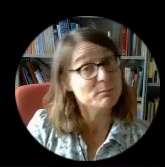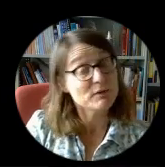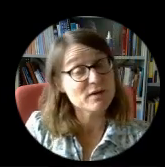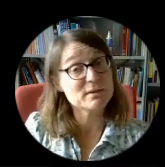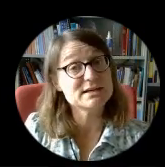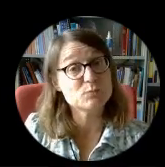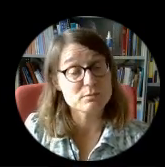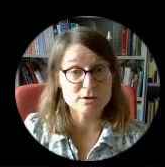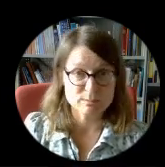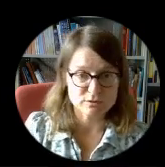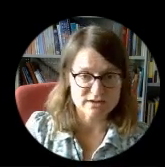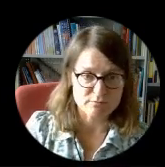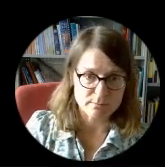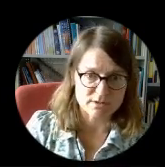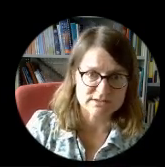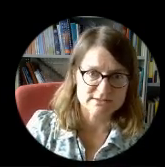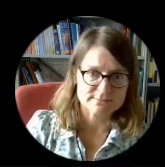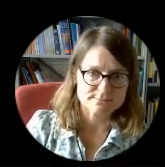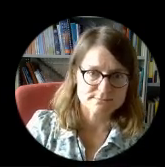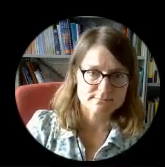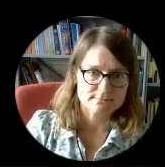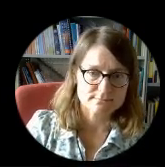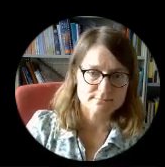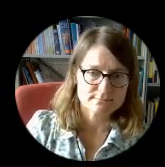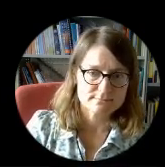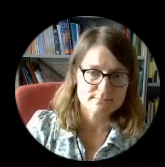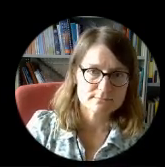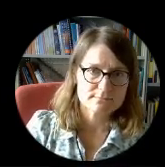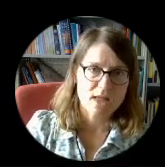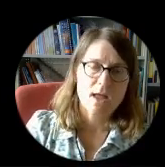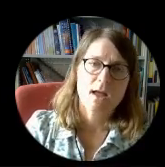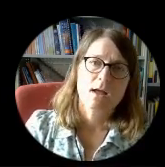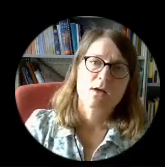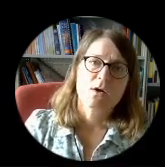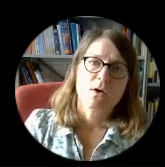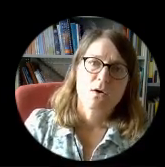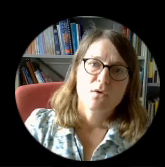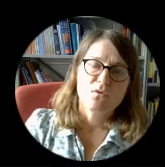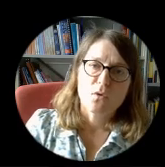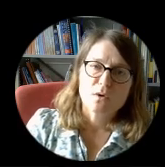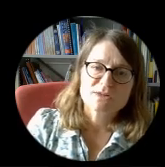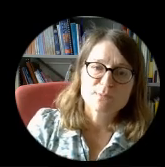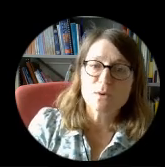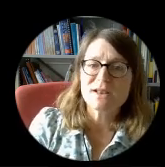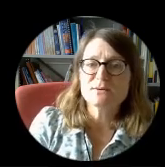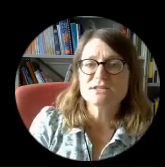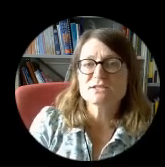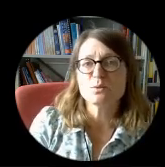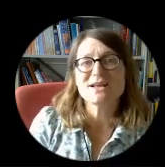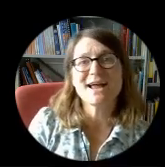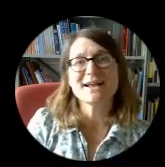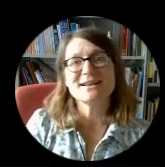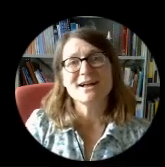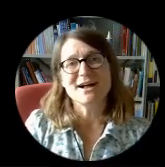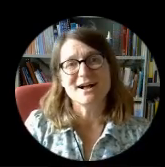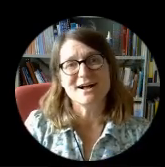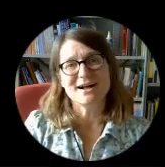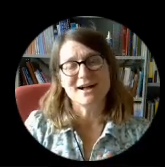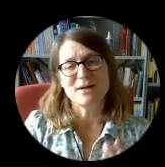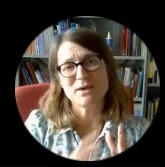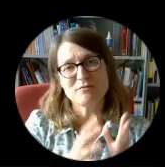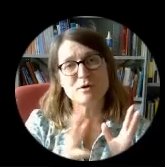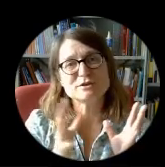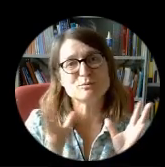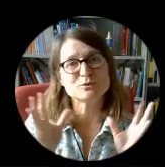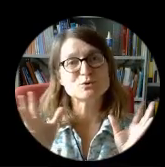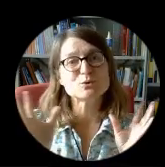and families with multiple deaf members. For spoken languages,